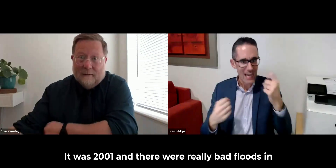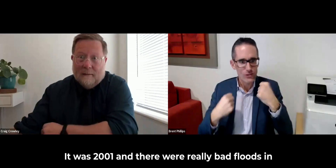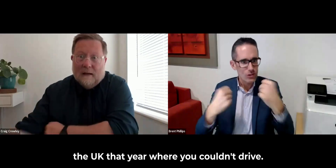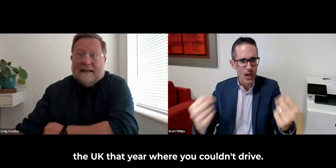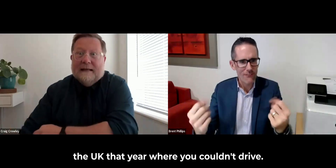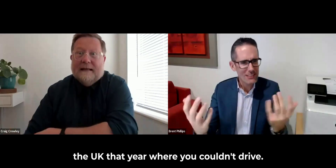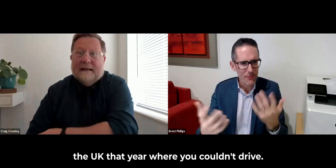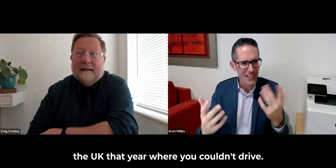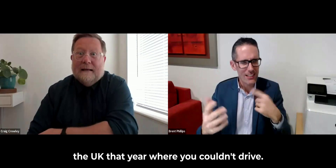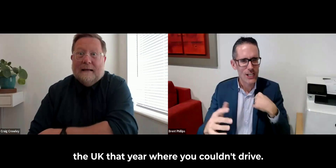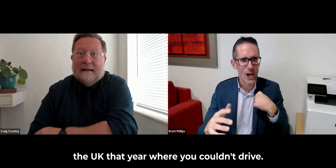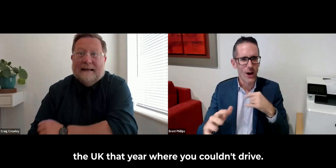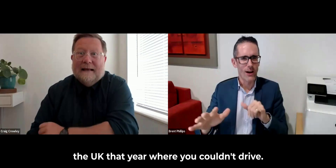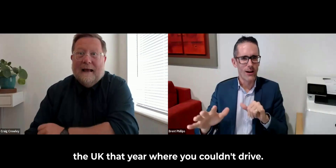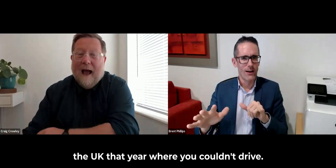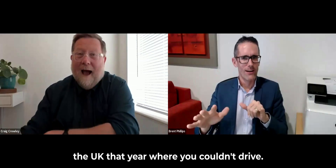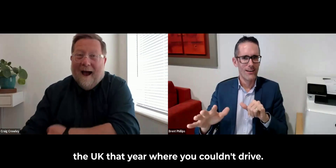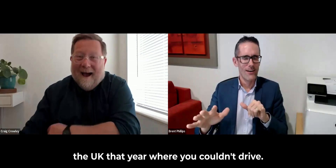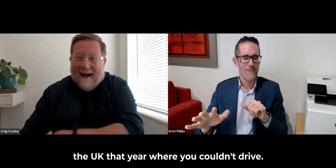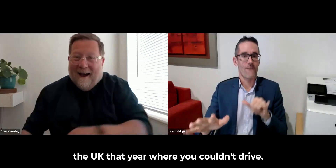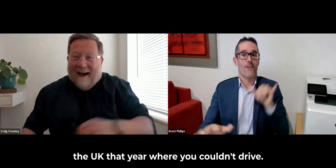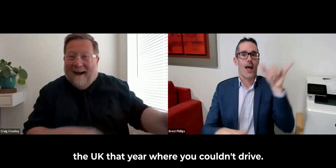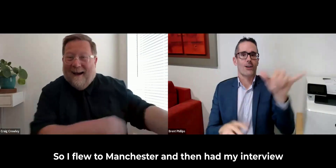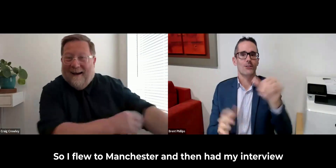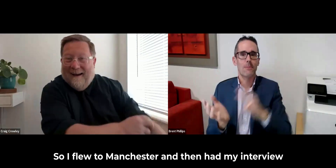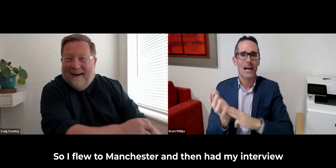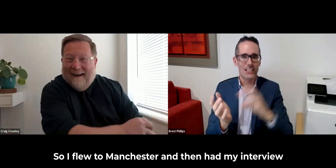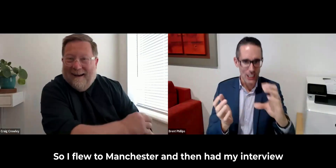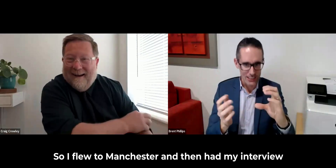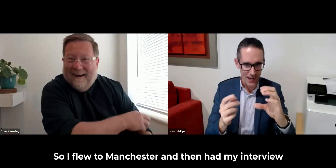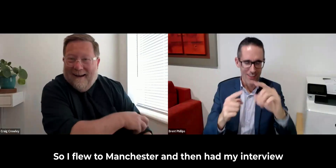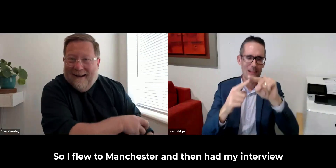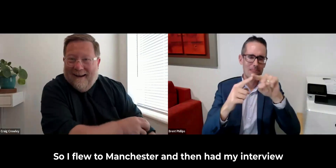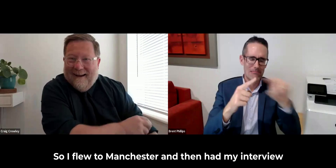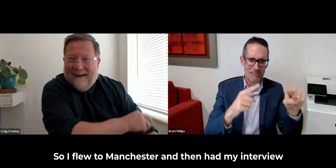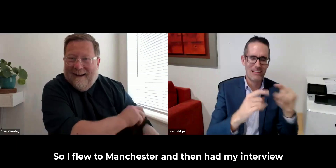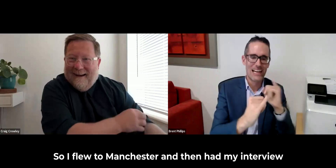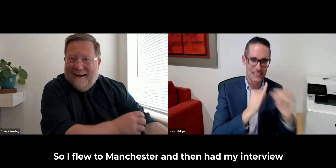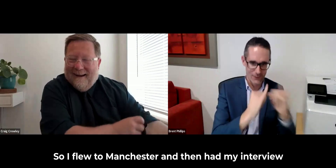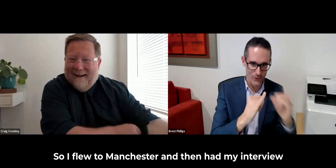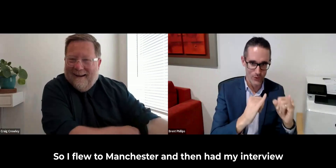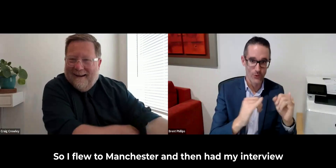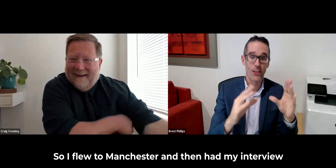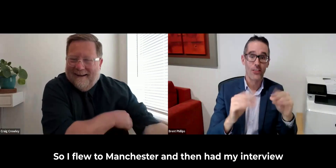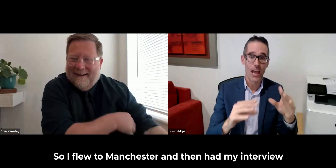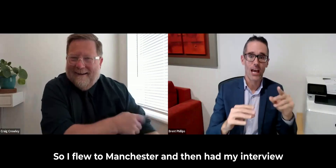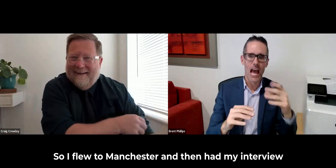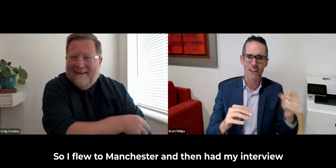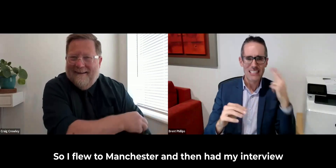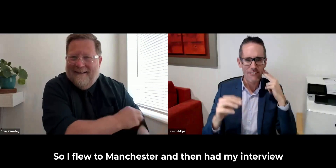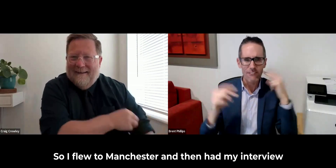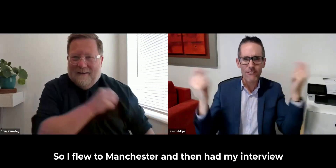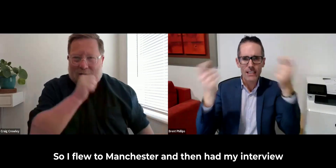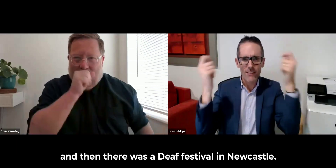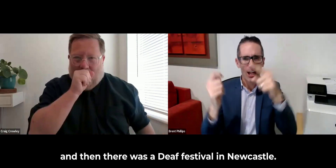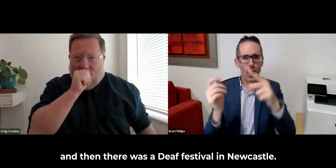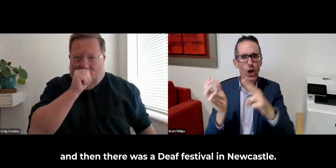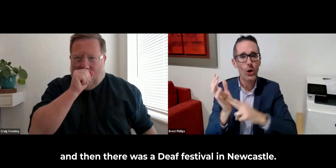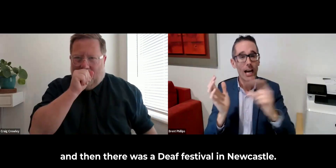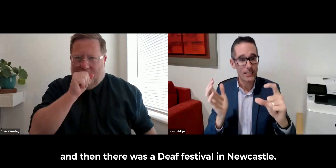in the UK that year where you couldn't drive. So I flew to Manchester and then had my interview. And then there was a